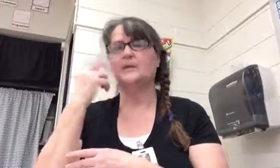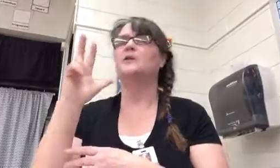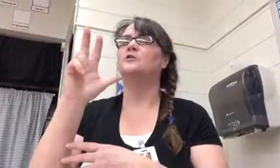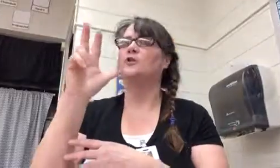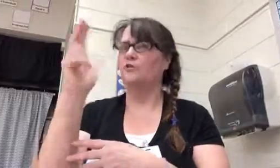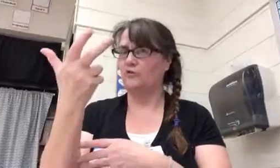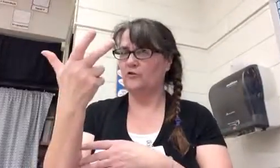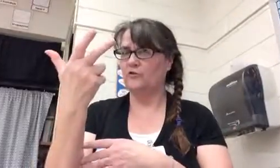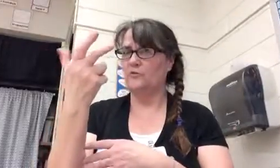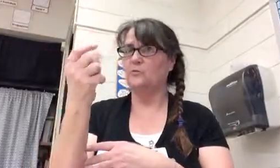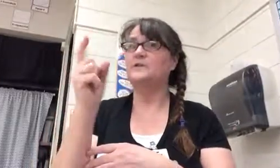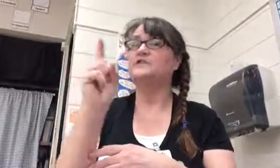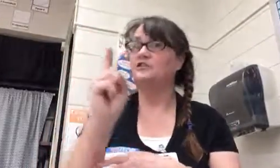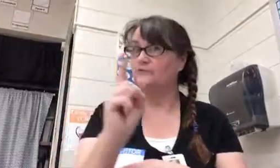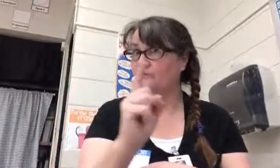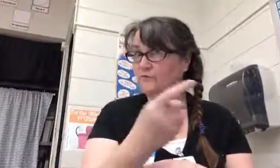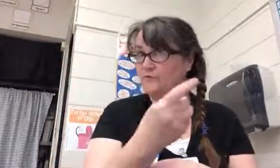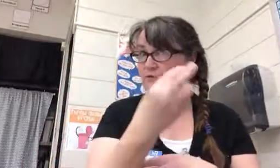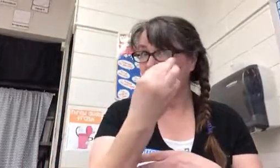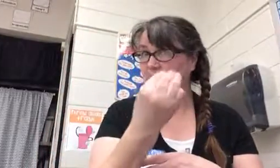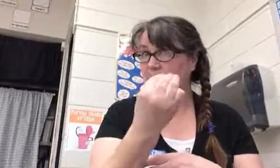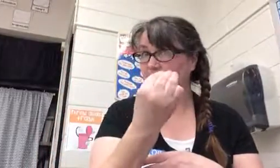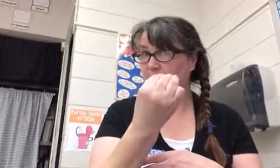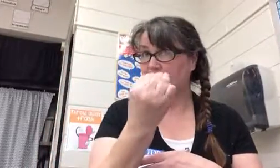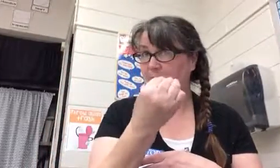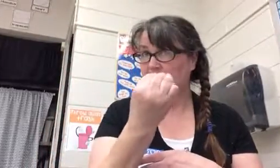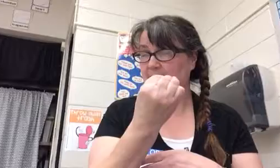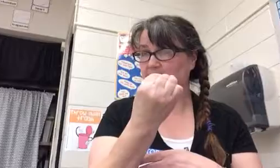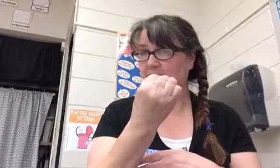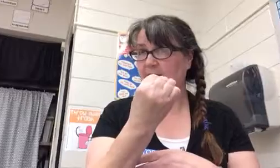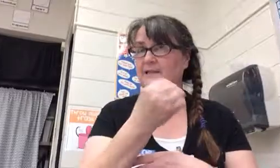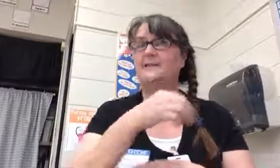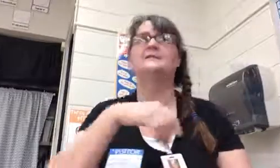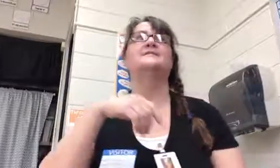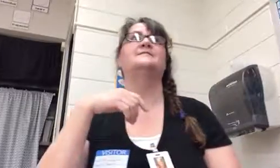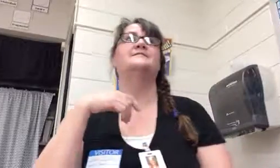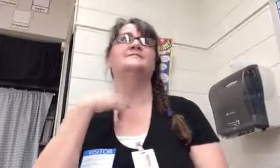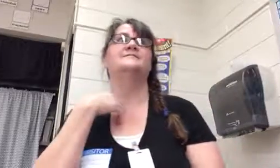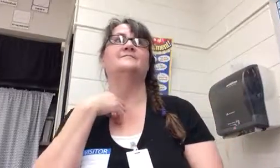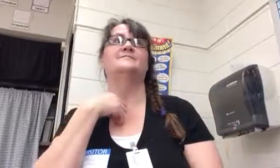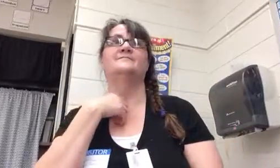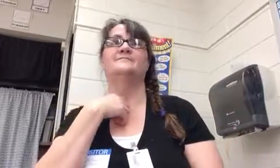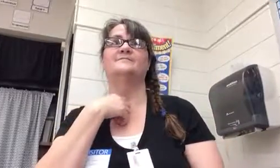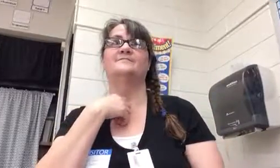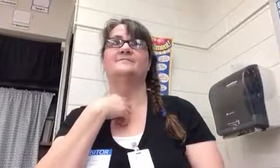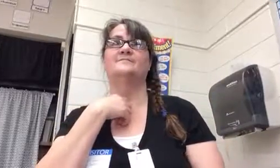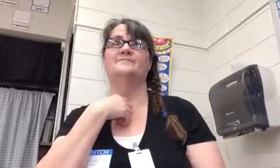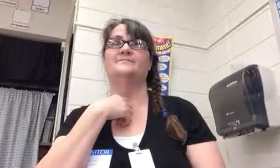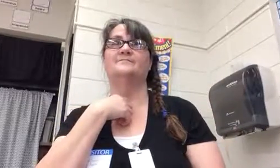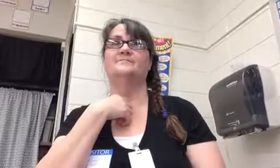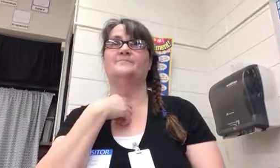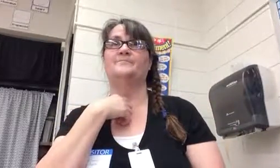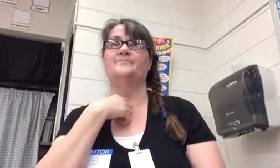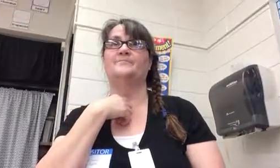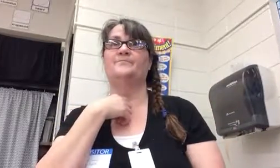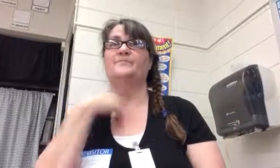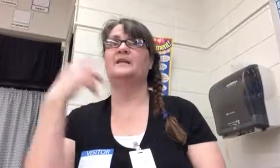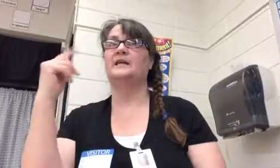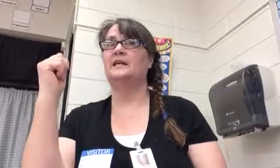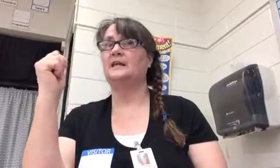The 15th will be our third Monday. Kale? This year, on Monday, is